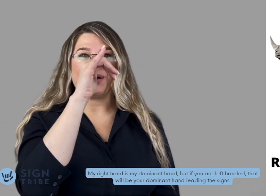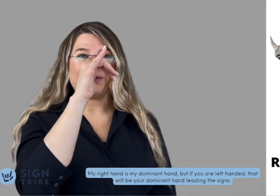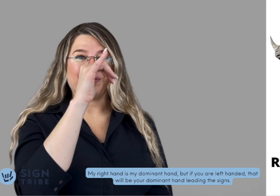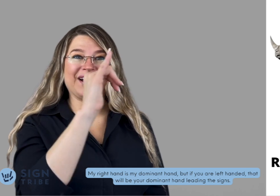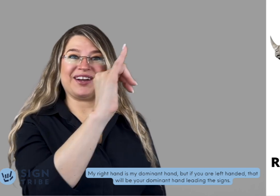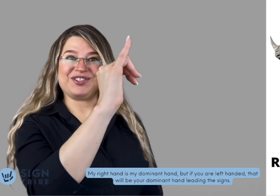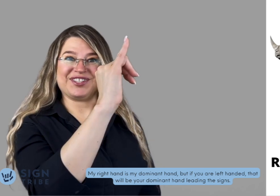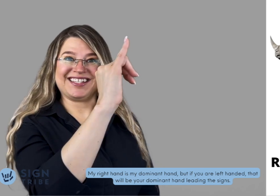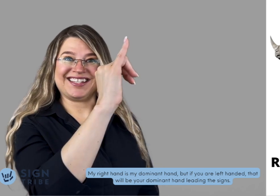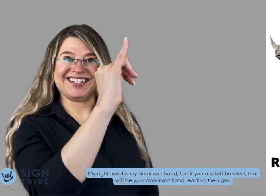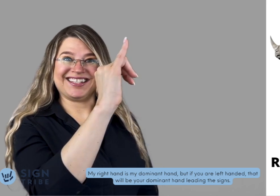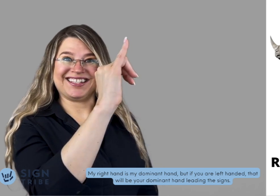Rhinoceros.